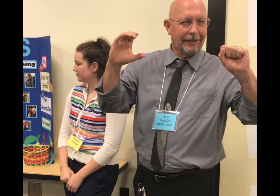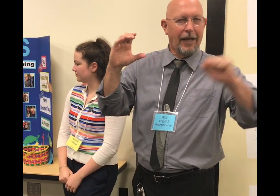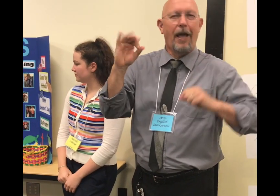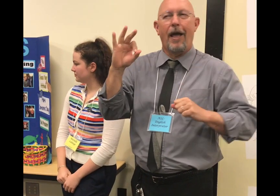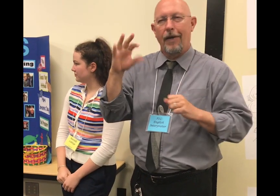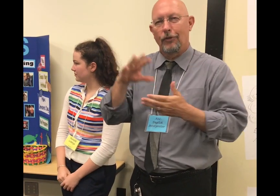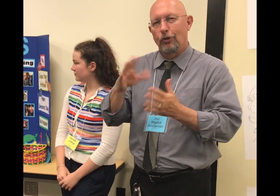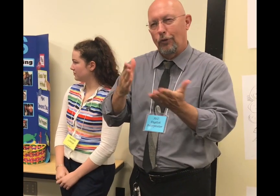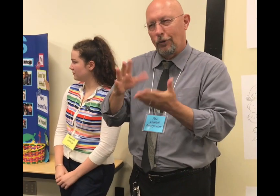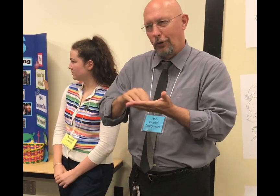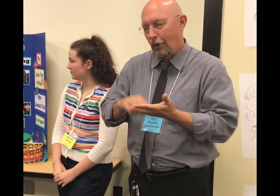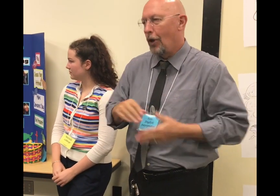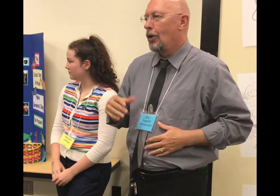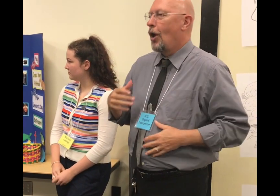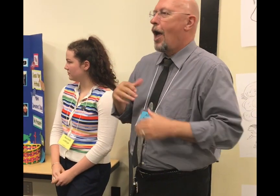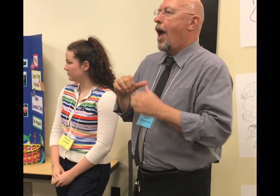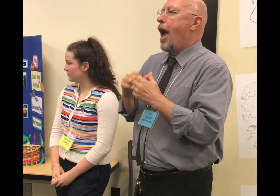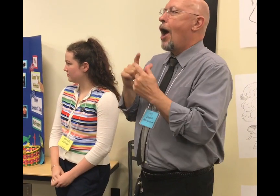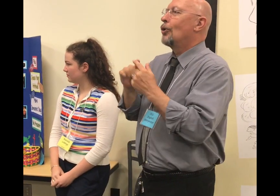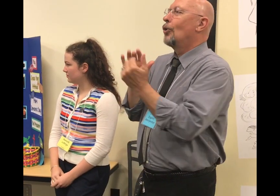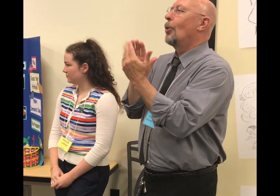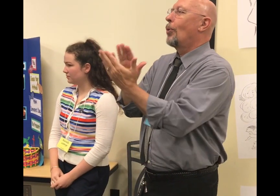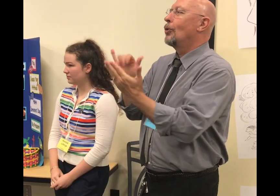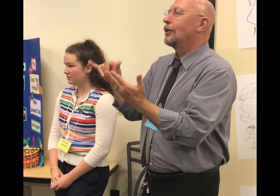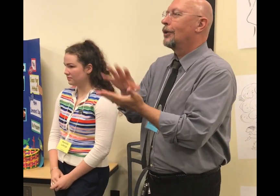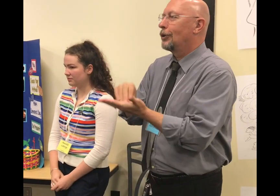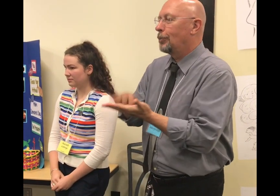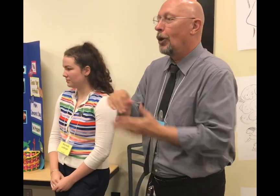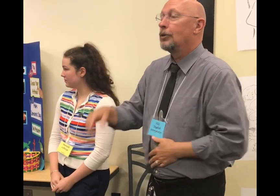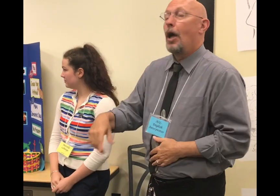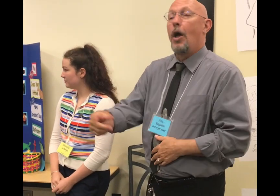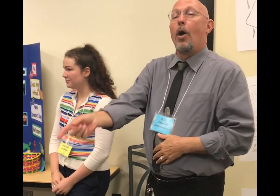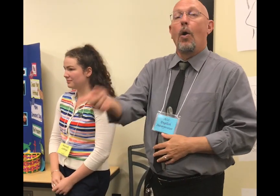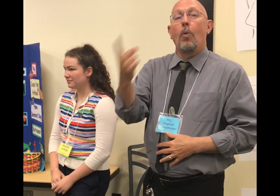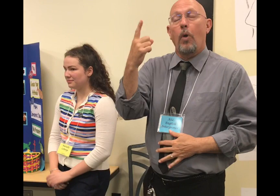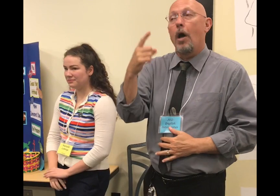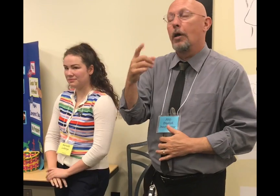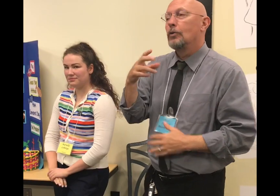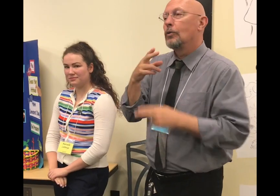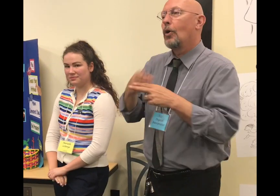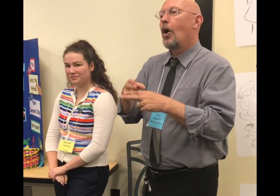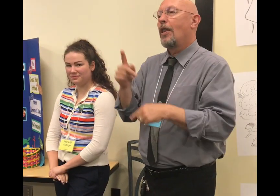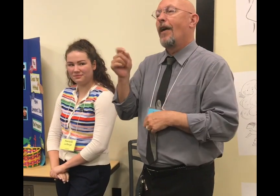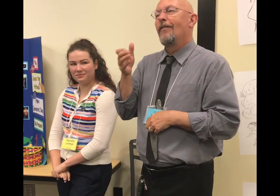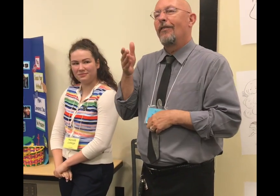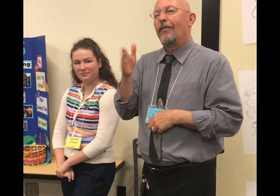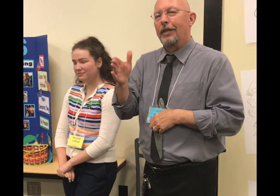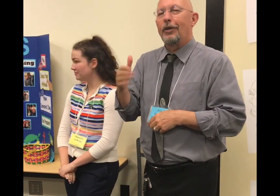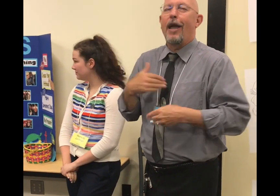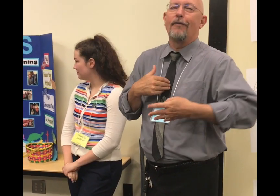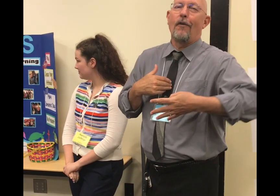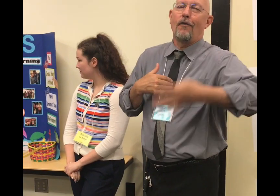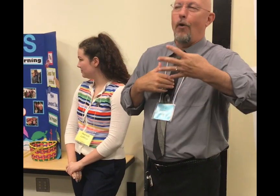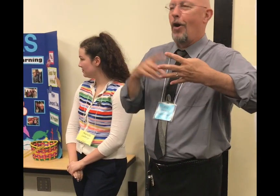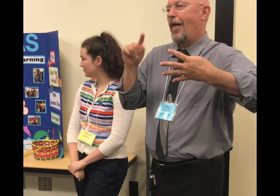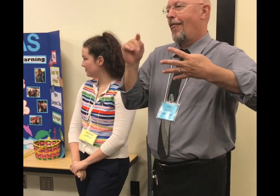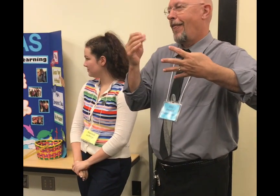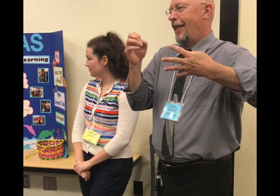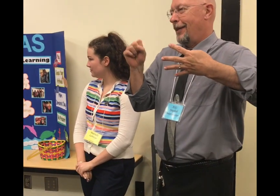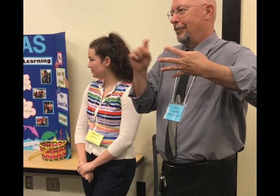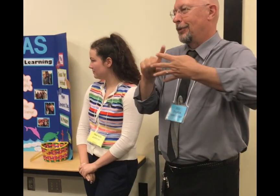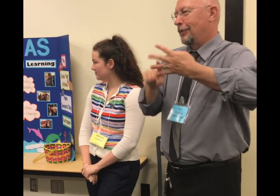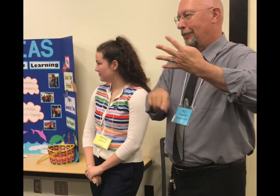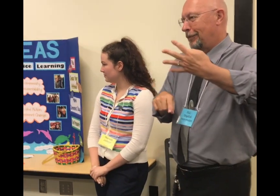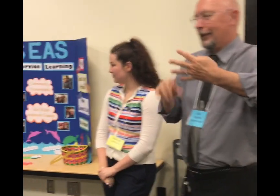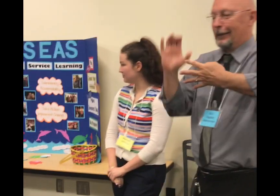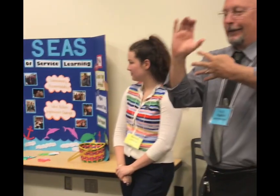resources as to how to approach this experience. One of them, the book was called Fish, with these 4 themes of really